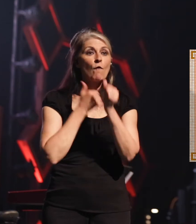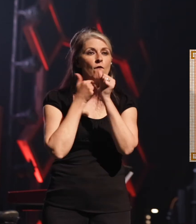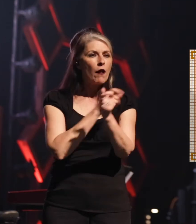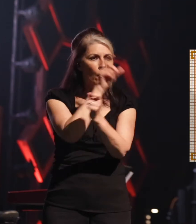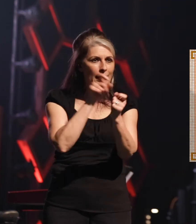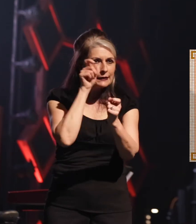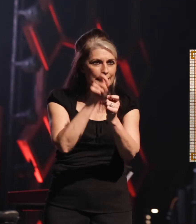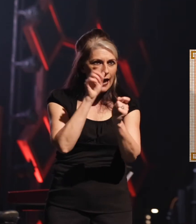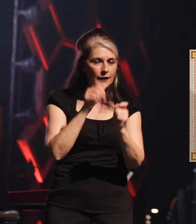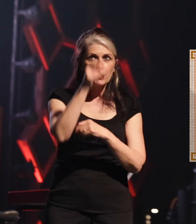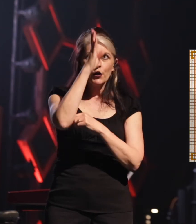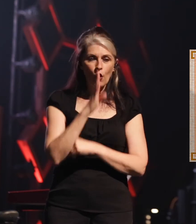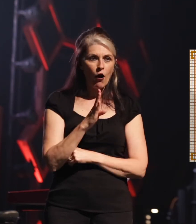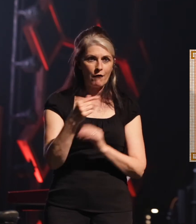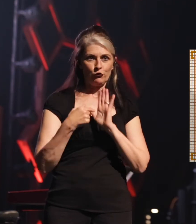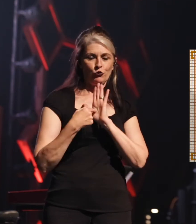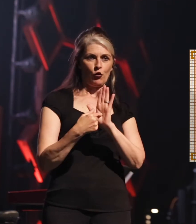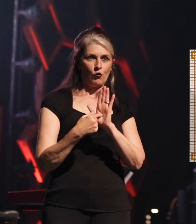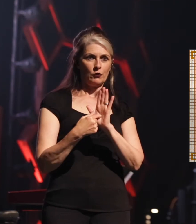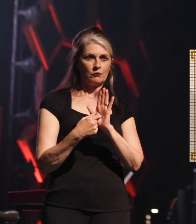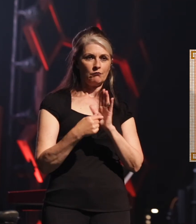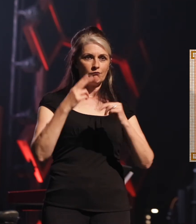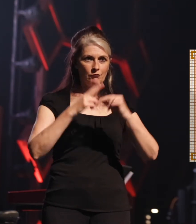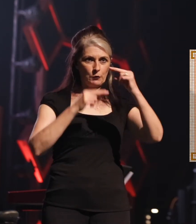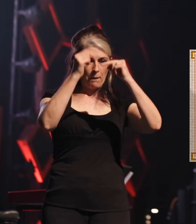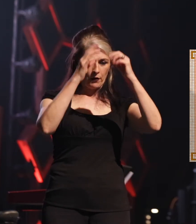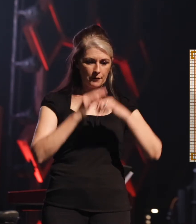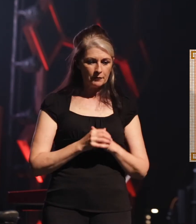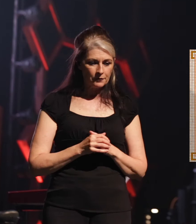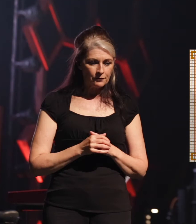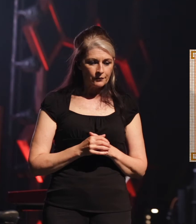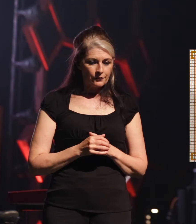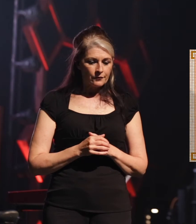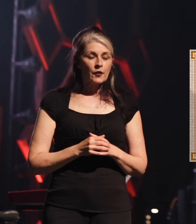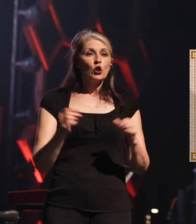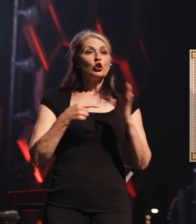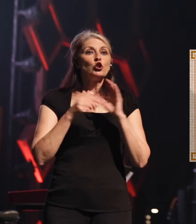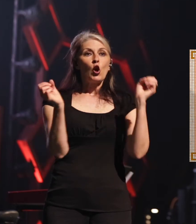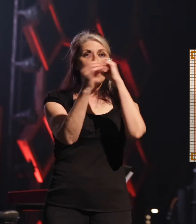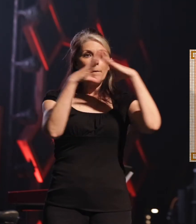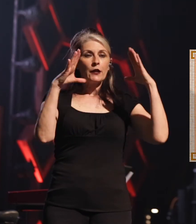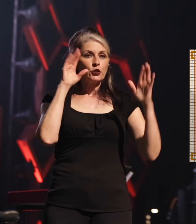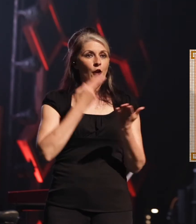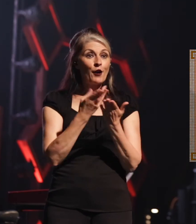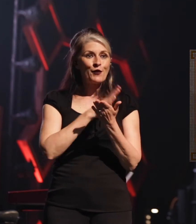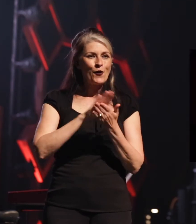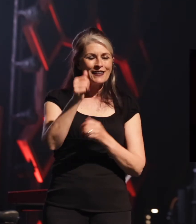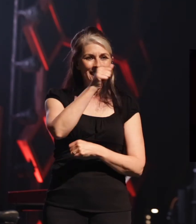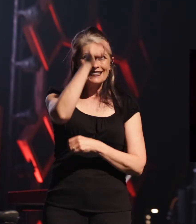God outlined for it to be done. It would paint a picture of the holiness of God in